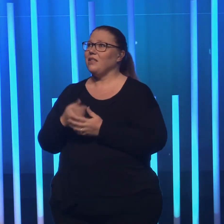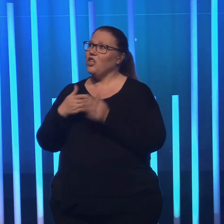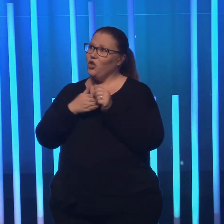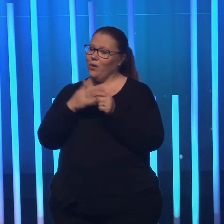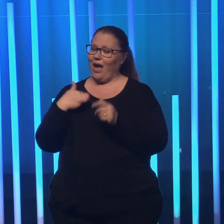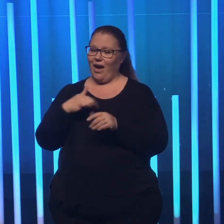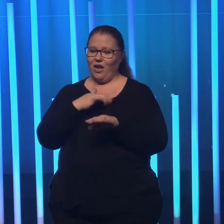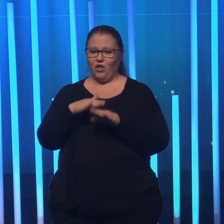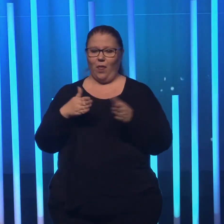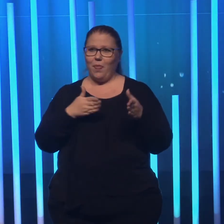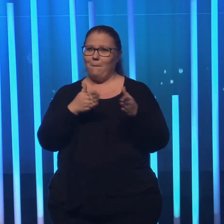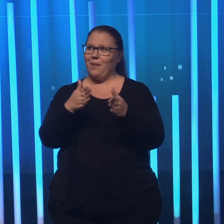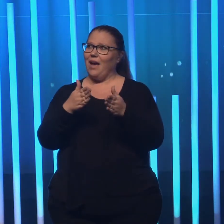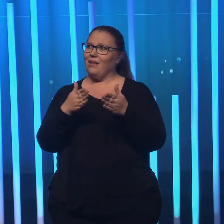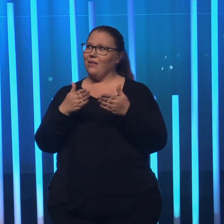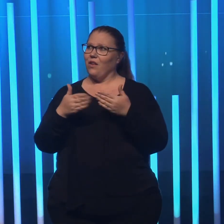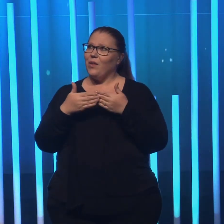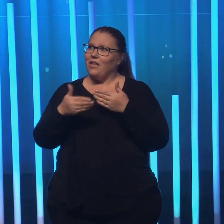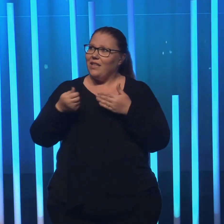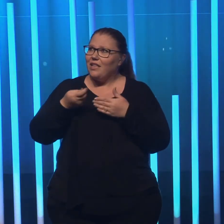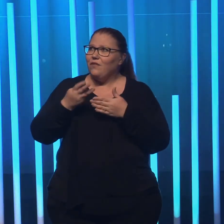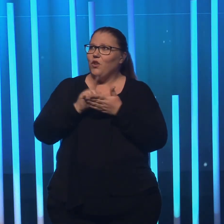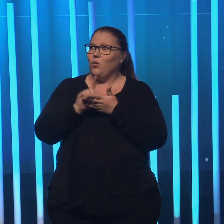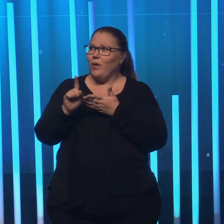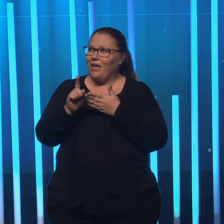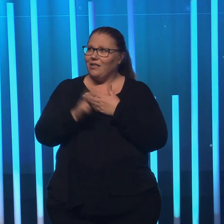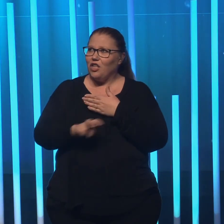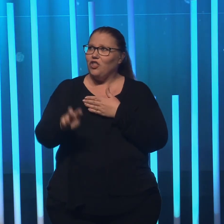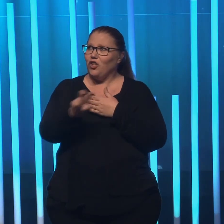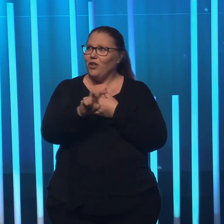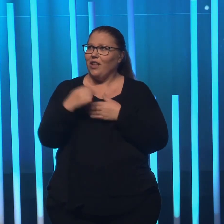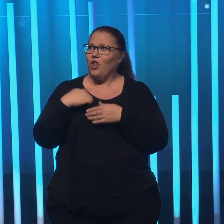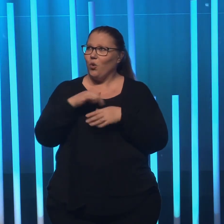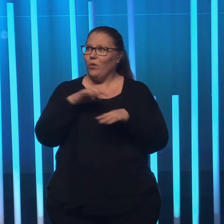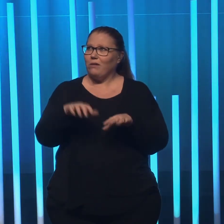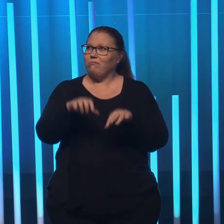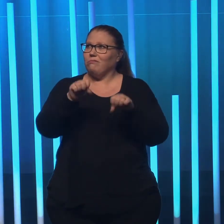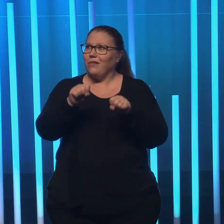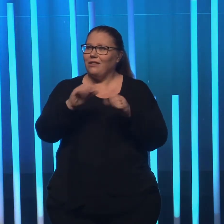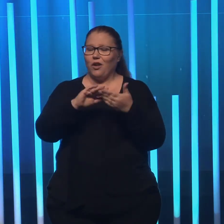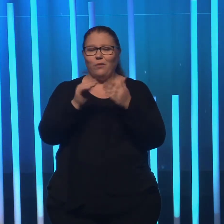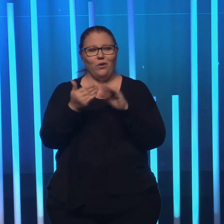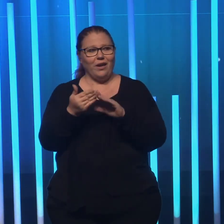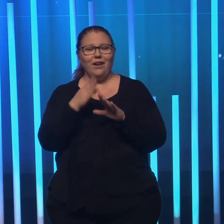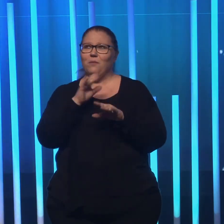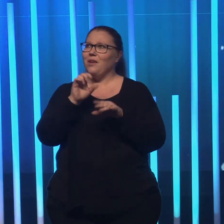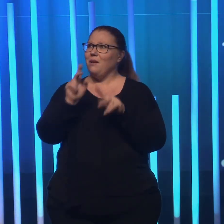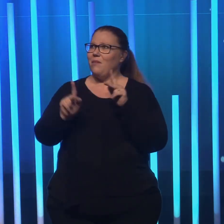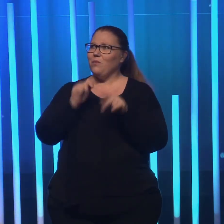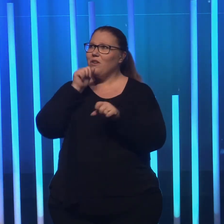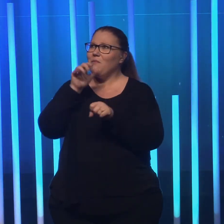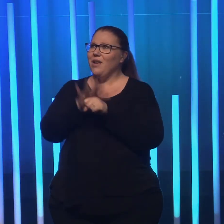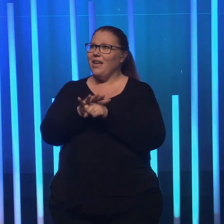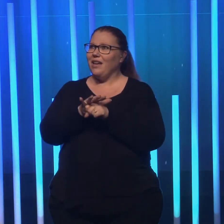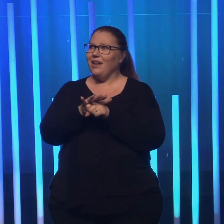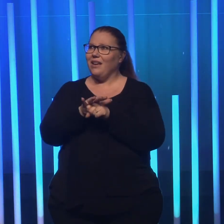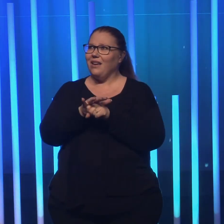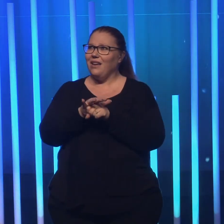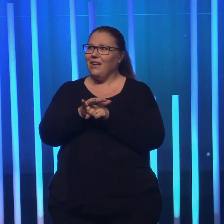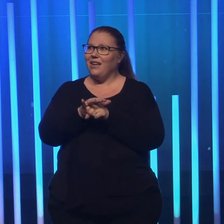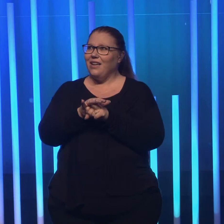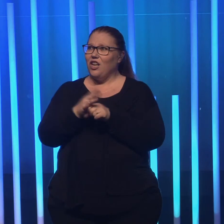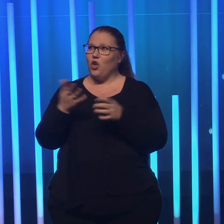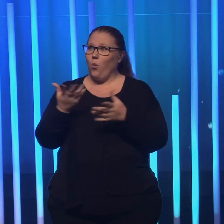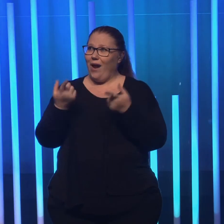us along this path over the next few weeks, this journey that we're on together as a community, to be people who are committed to the fruit of our lives being